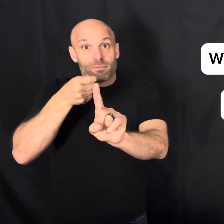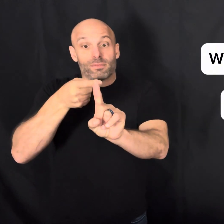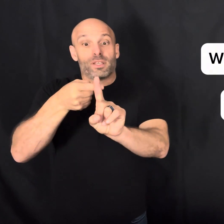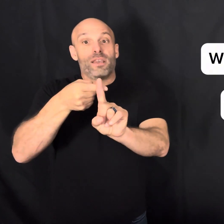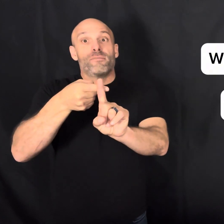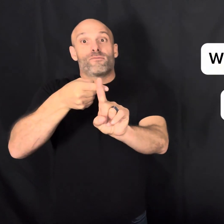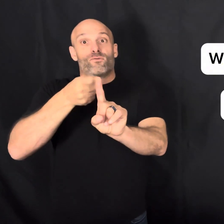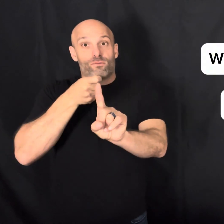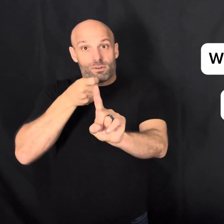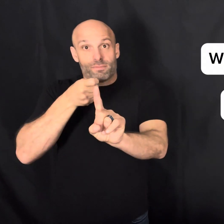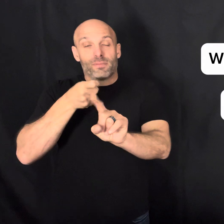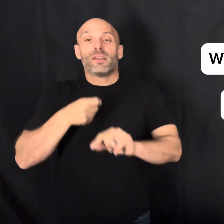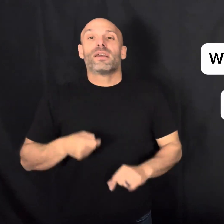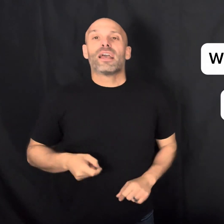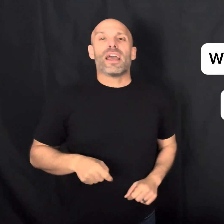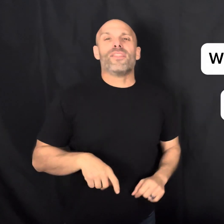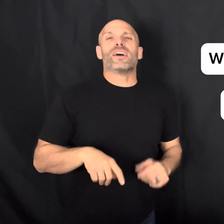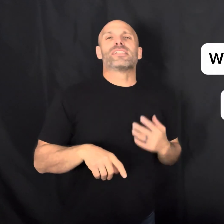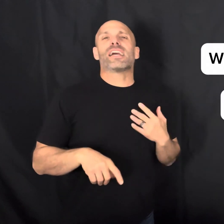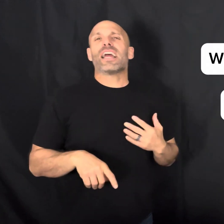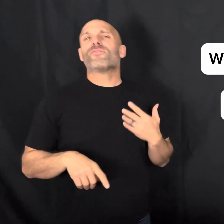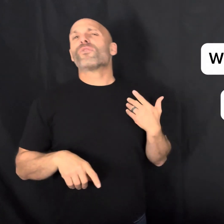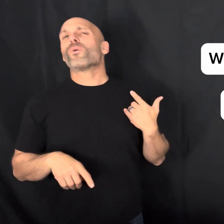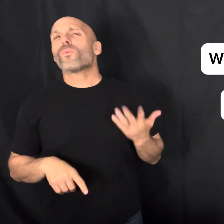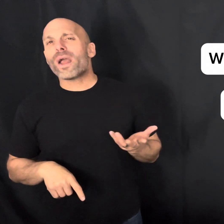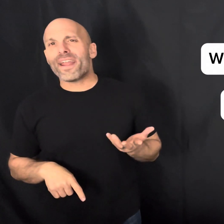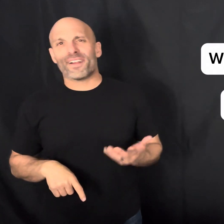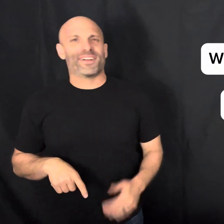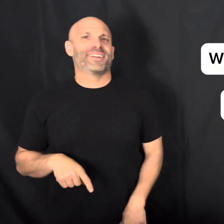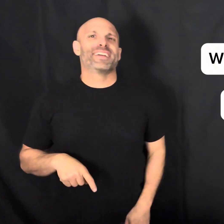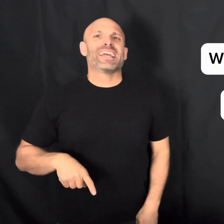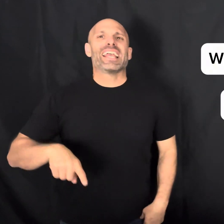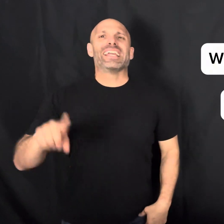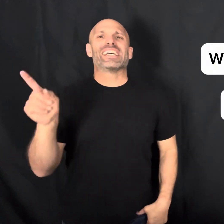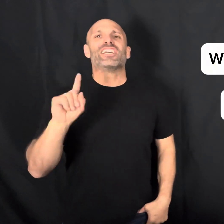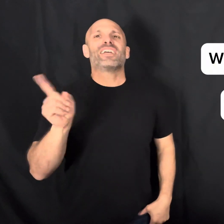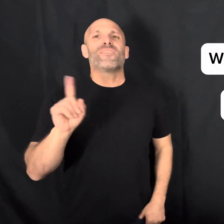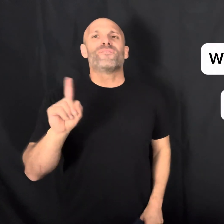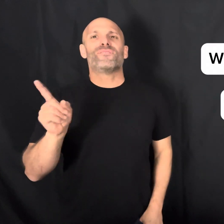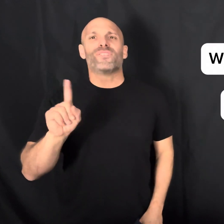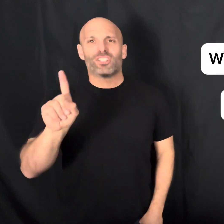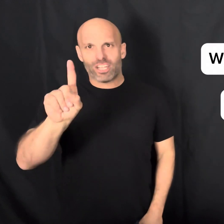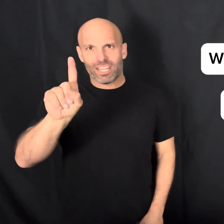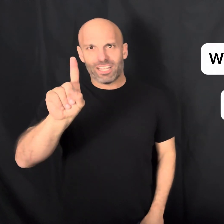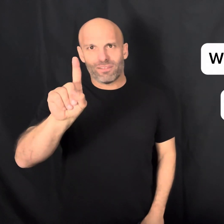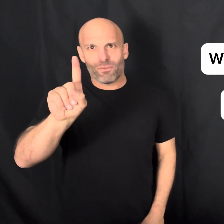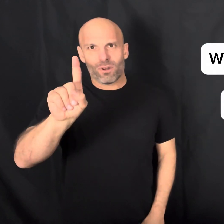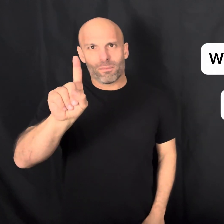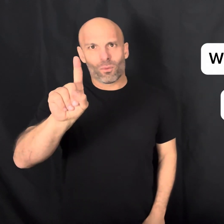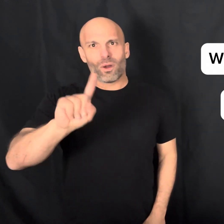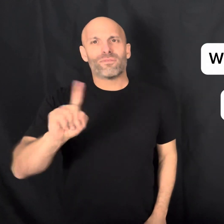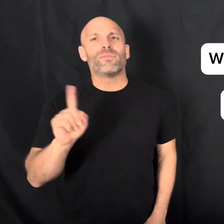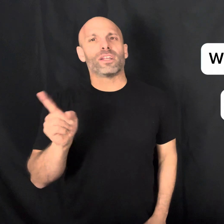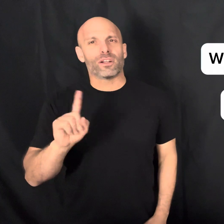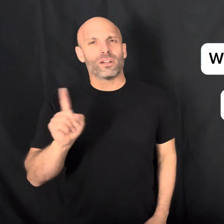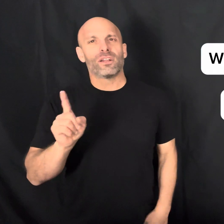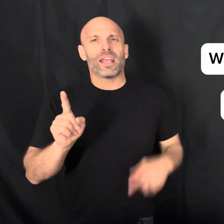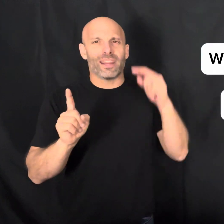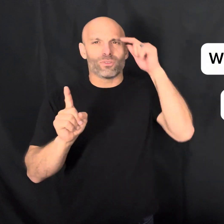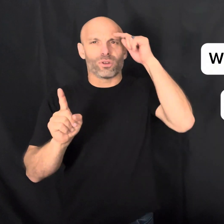okay? And the sign for where is a shaking number 1 finger. And of course I